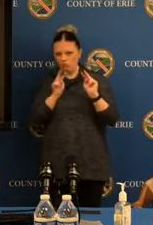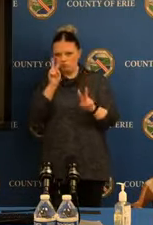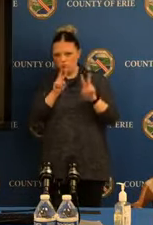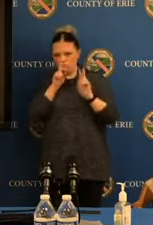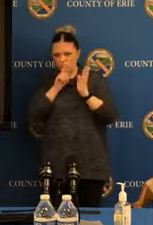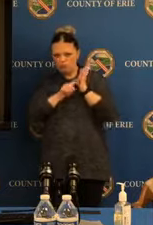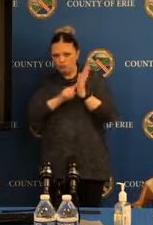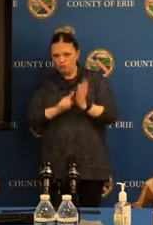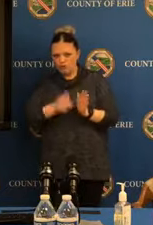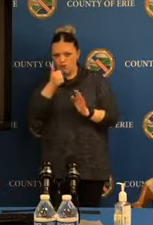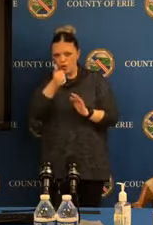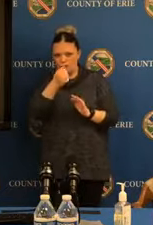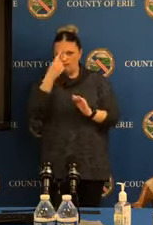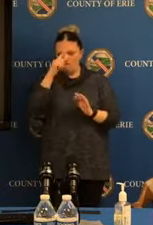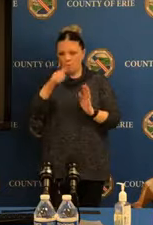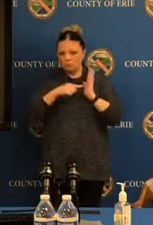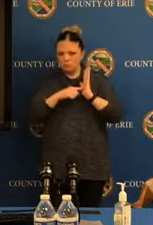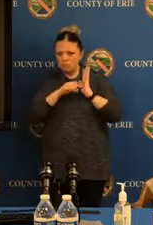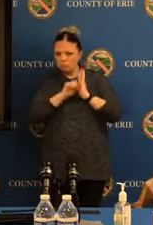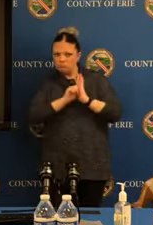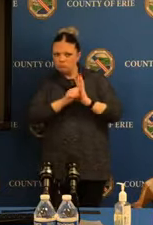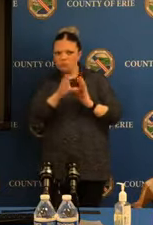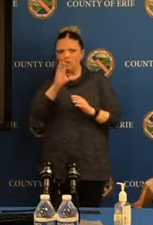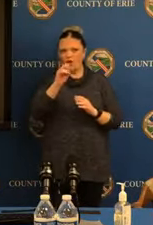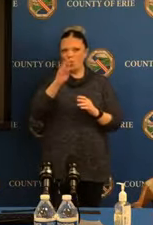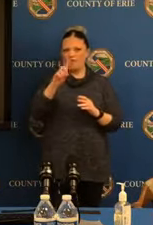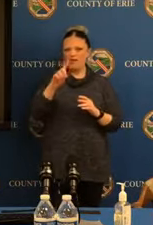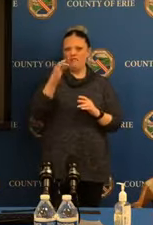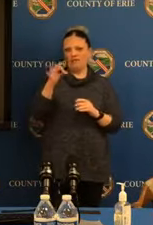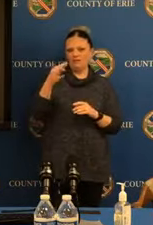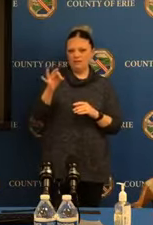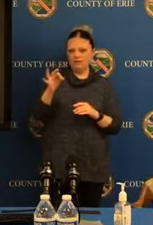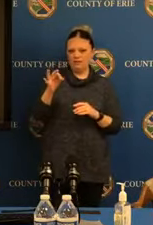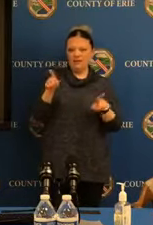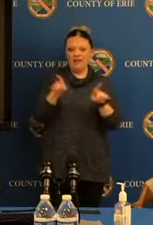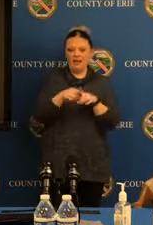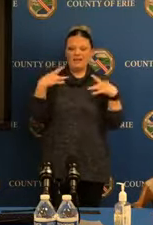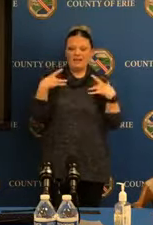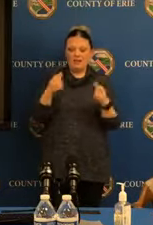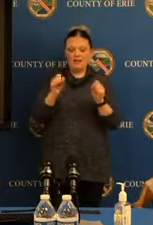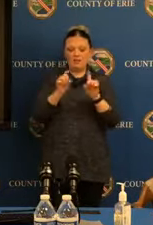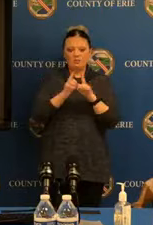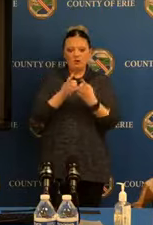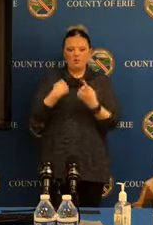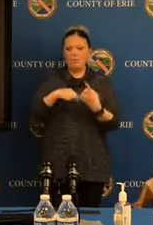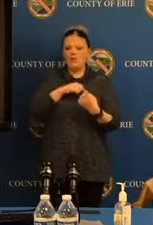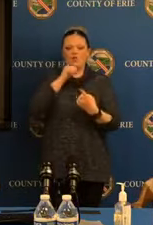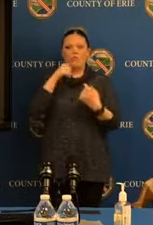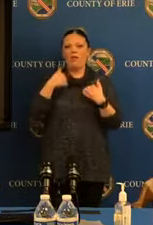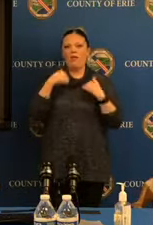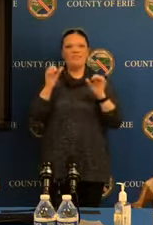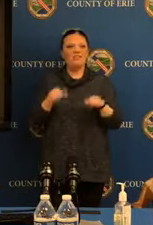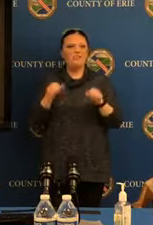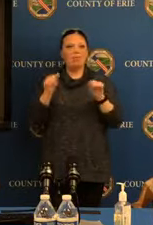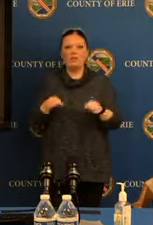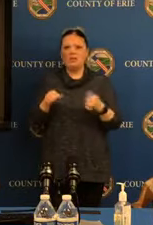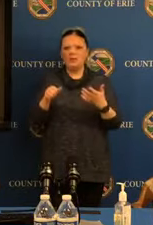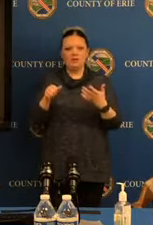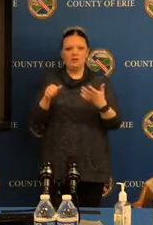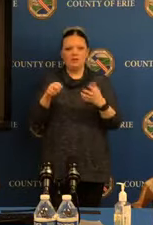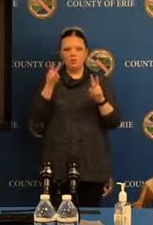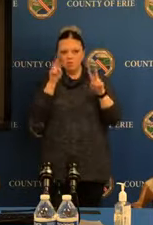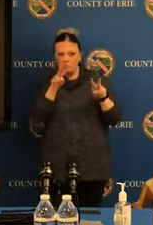of symptoms of COVID-19. Because as the health department, we just don't have the capacity to monitor everybody who